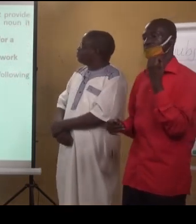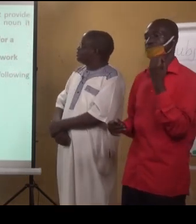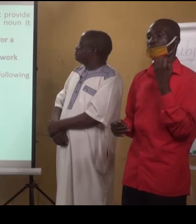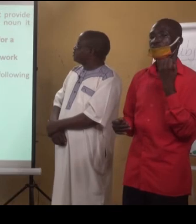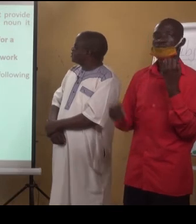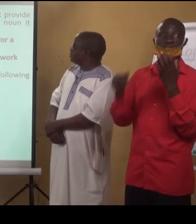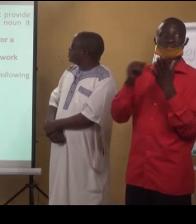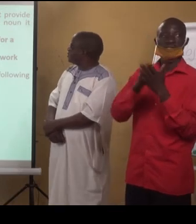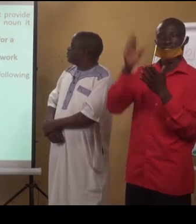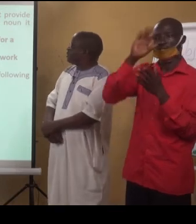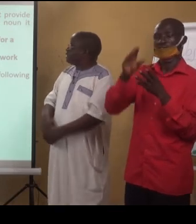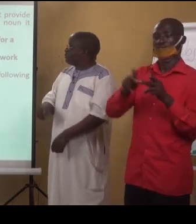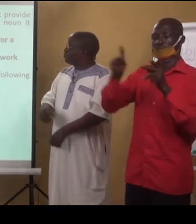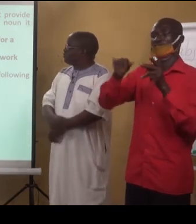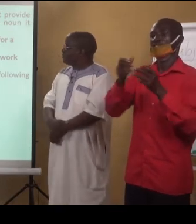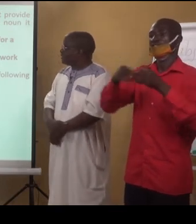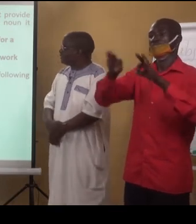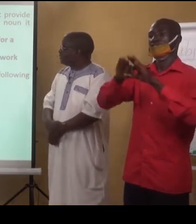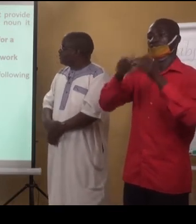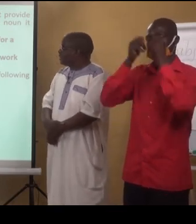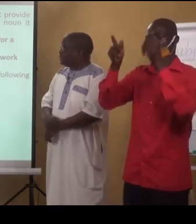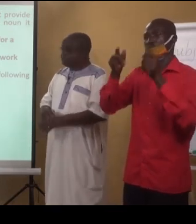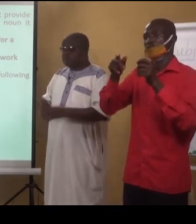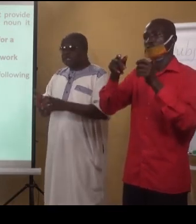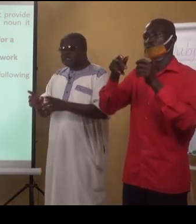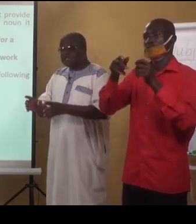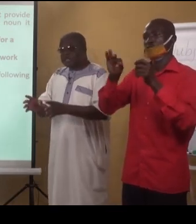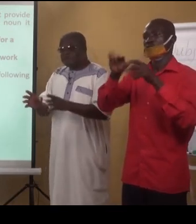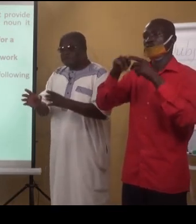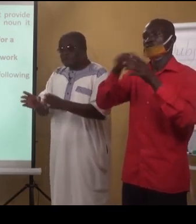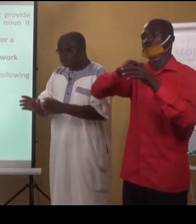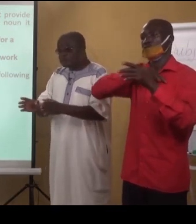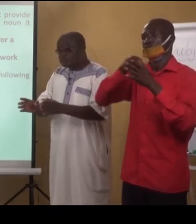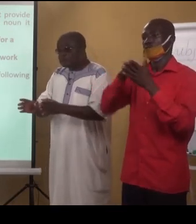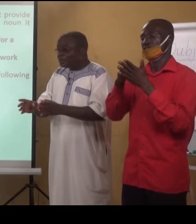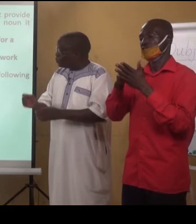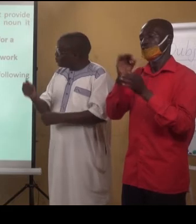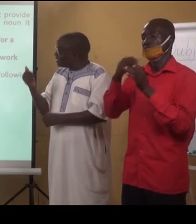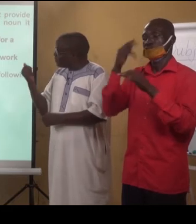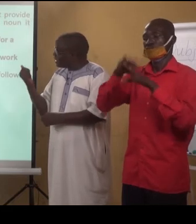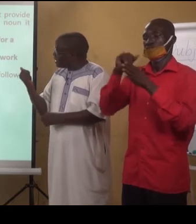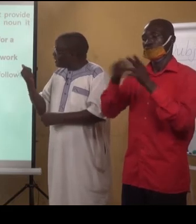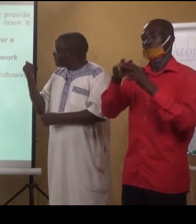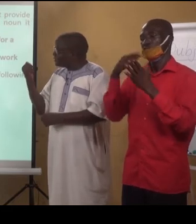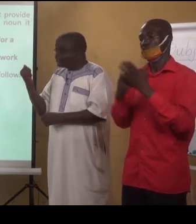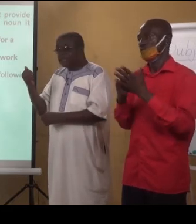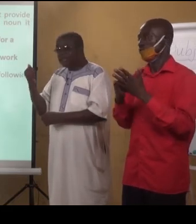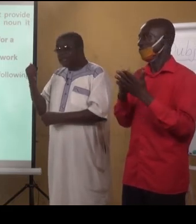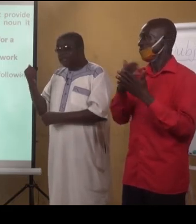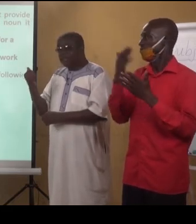any important information about the noun it qualifies. Now, if you look at these again very close, you'll observe that there